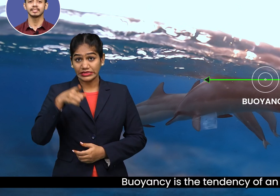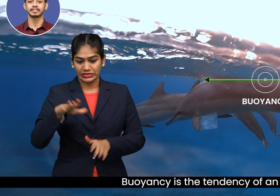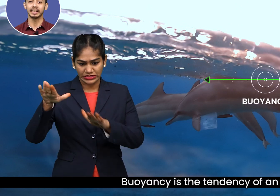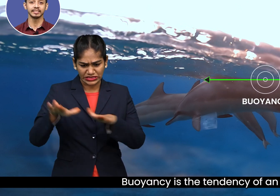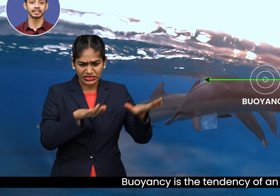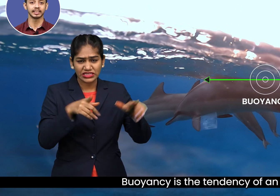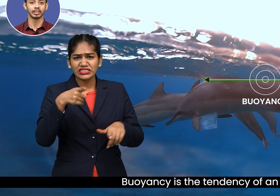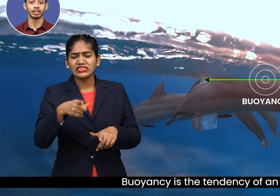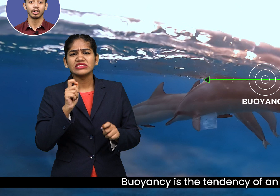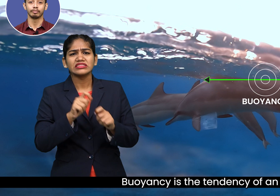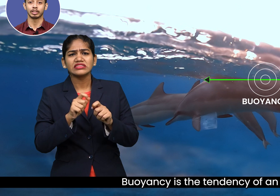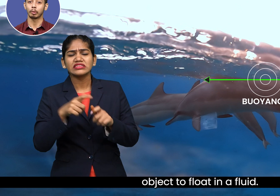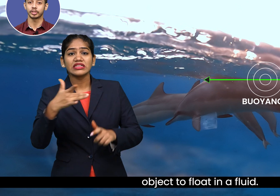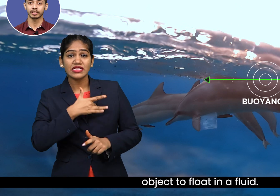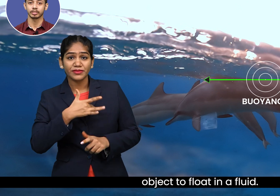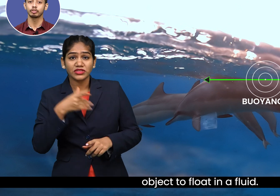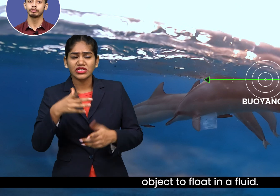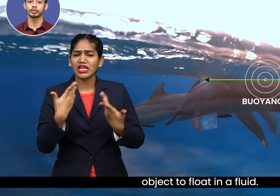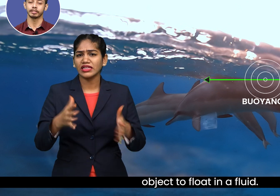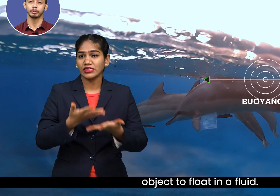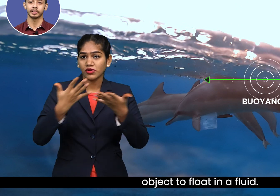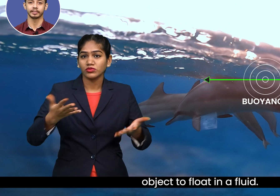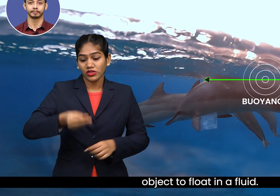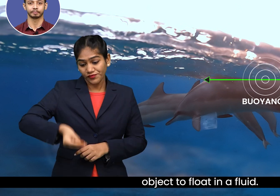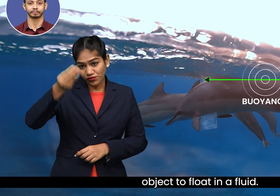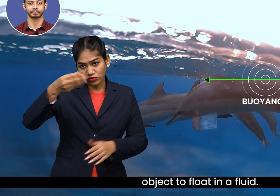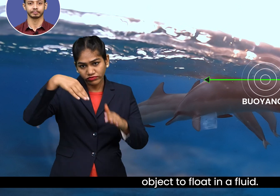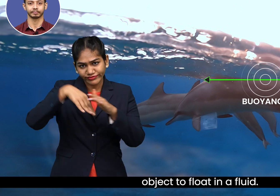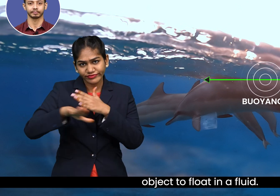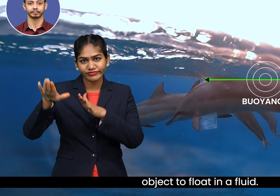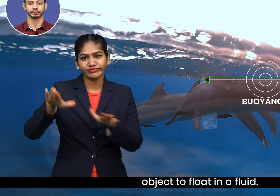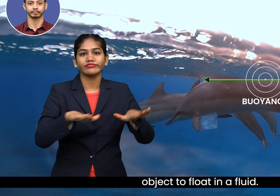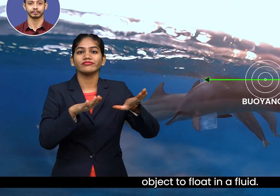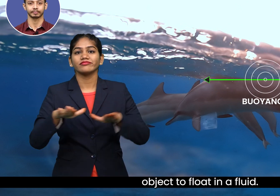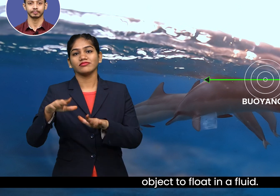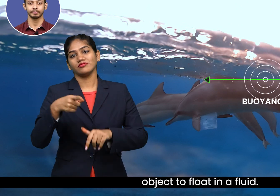Buoyancy is the tendency of an object to float in a fluid.